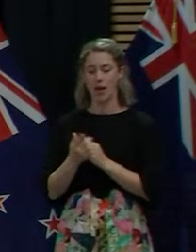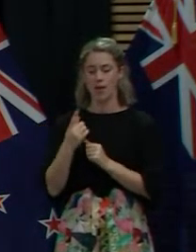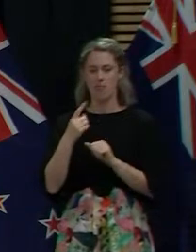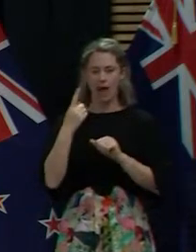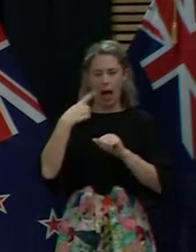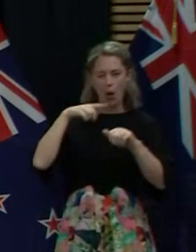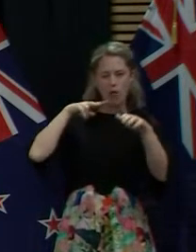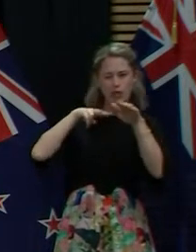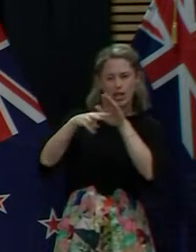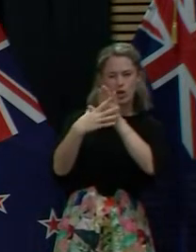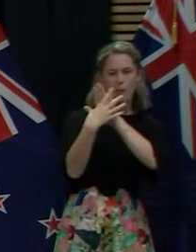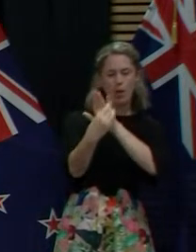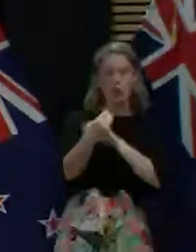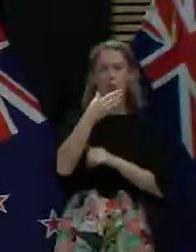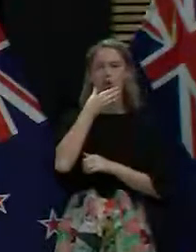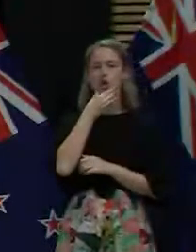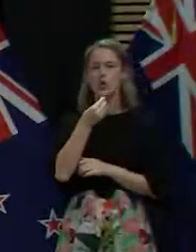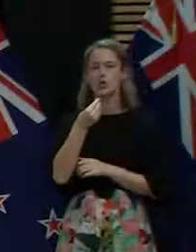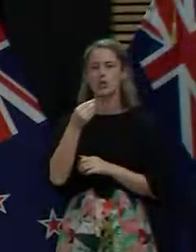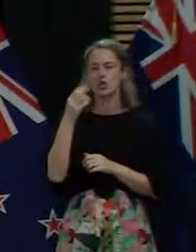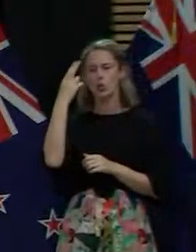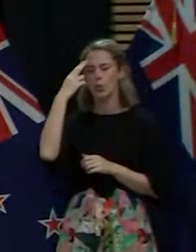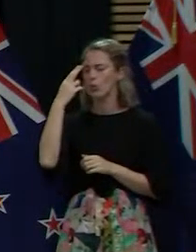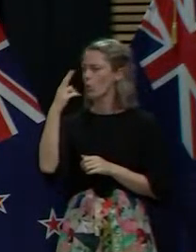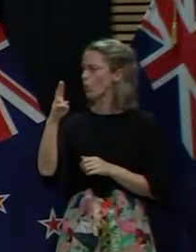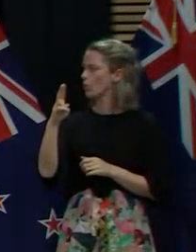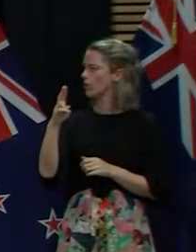modelling, we actually use the observed